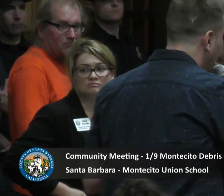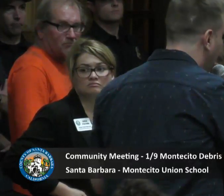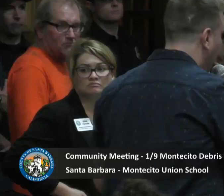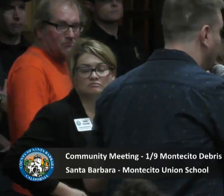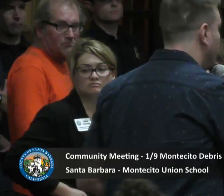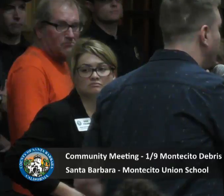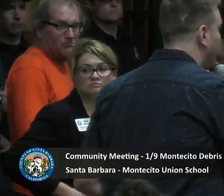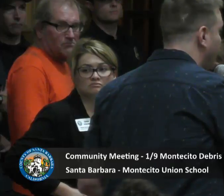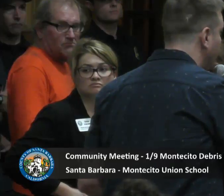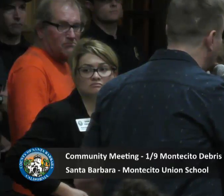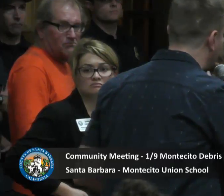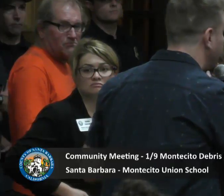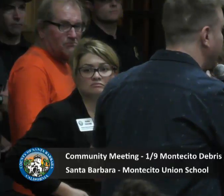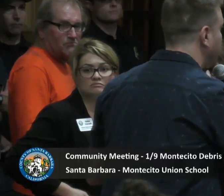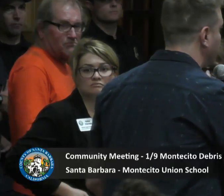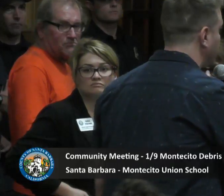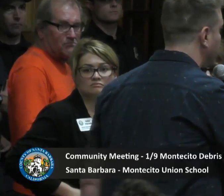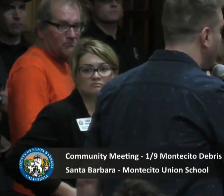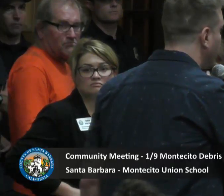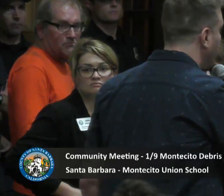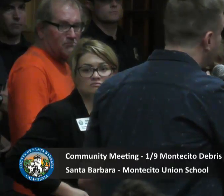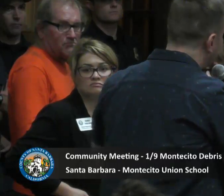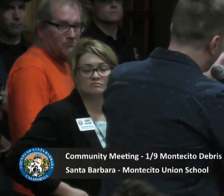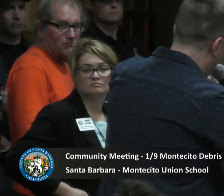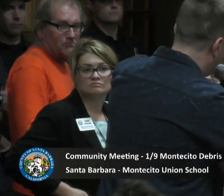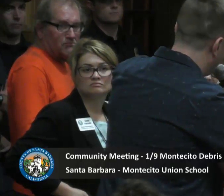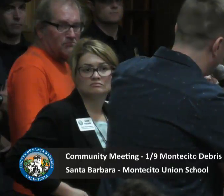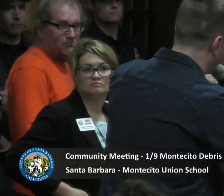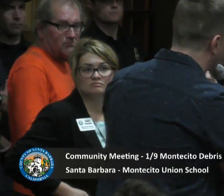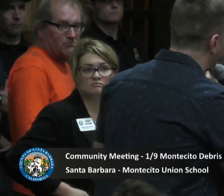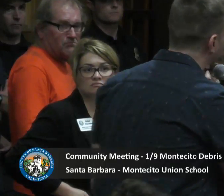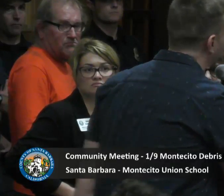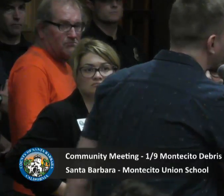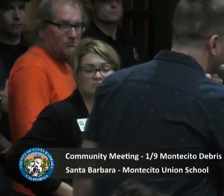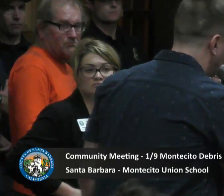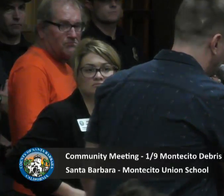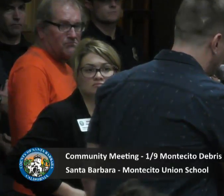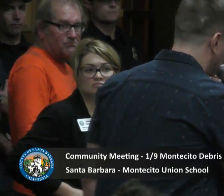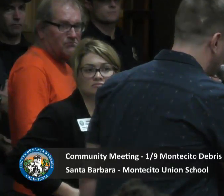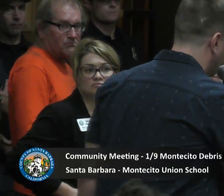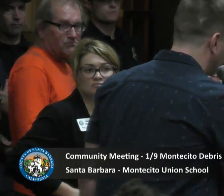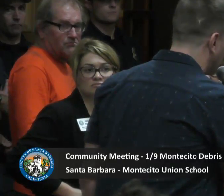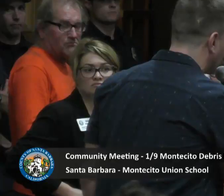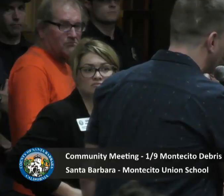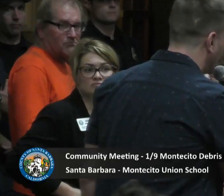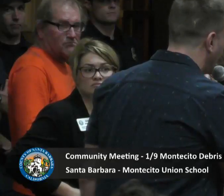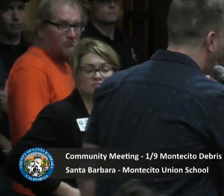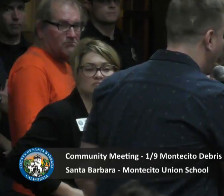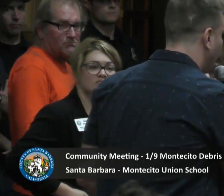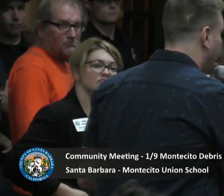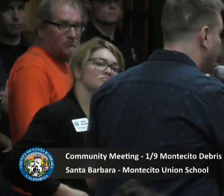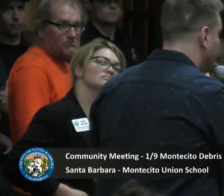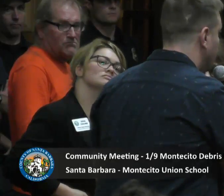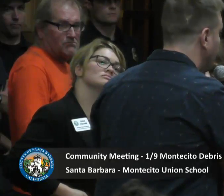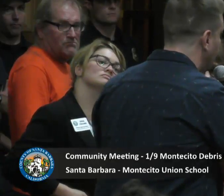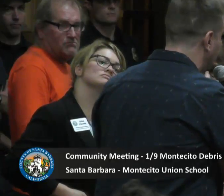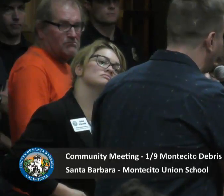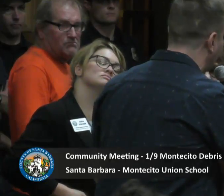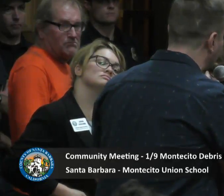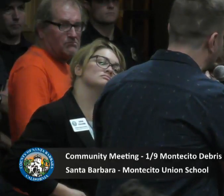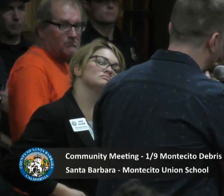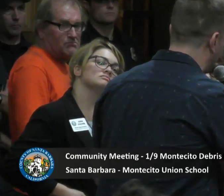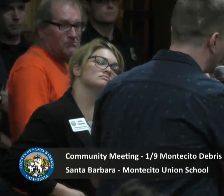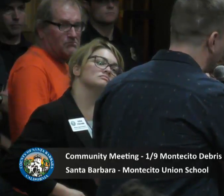rainwater, 0.25 inches to 10 inches. Ron over here talked about scientists that studied this. I would like to see